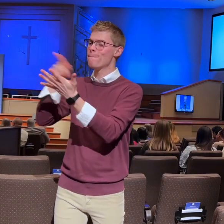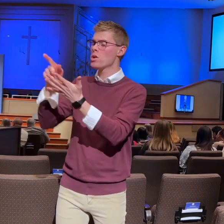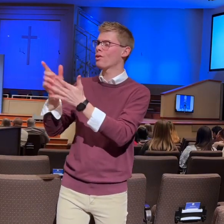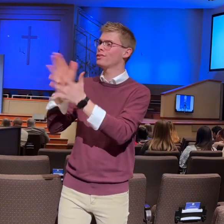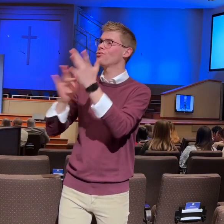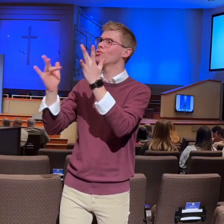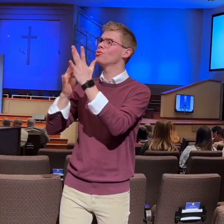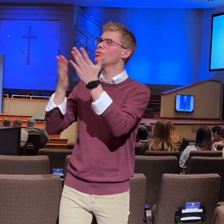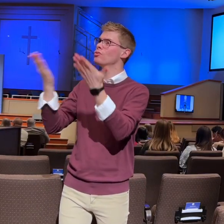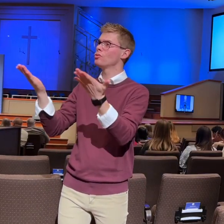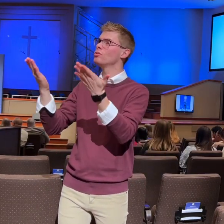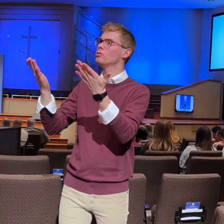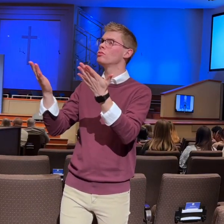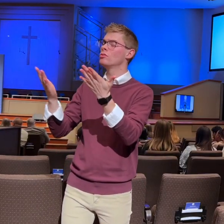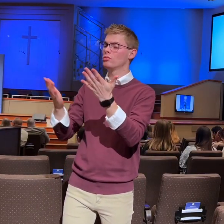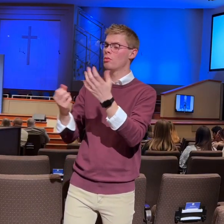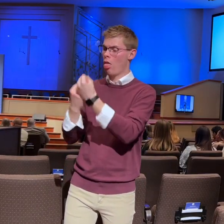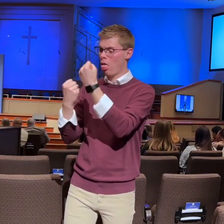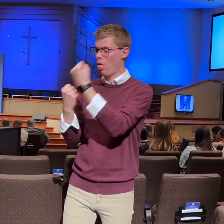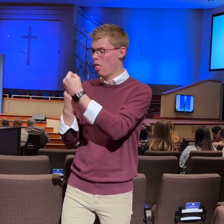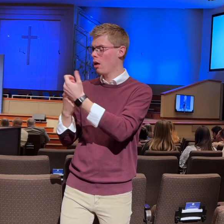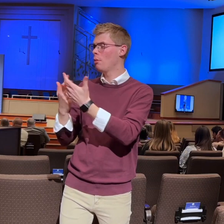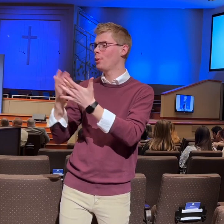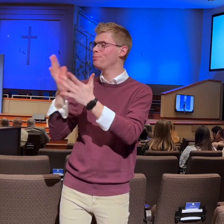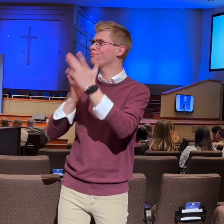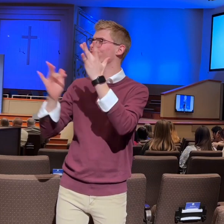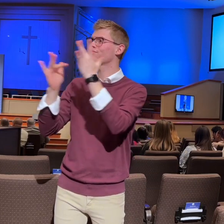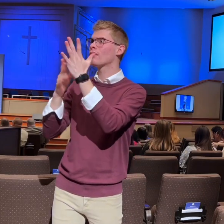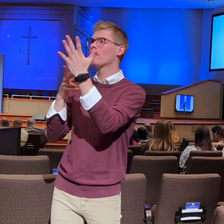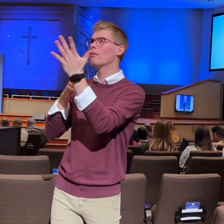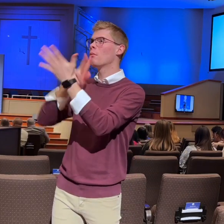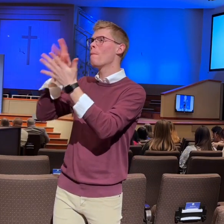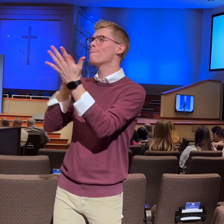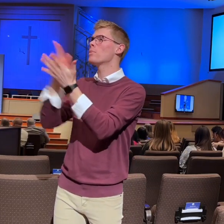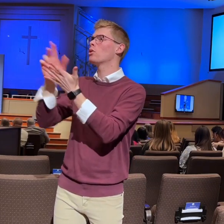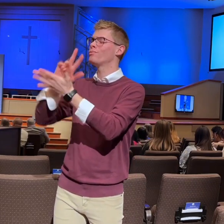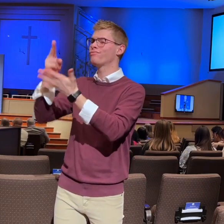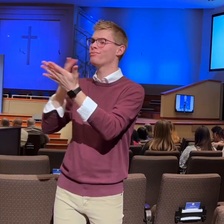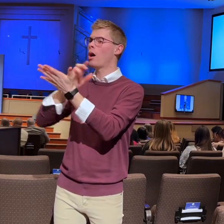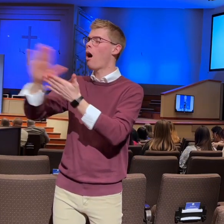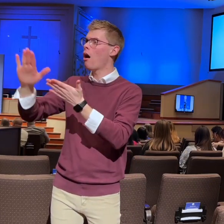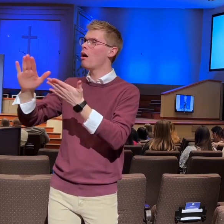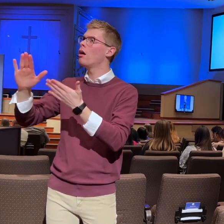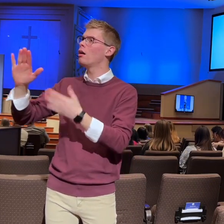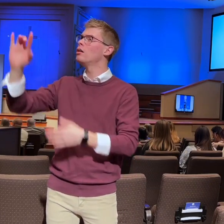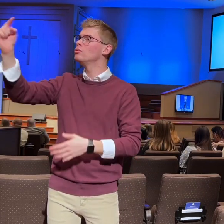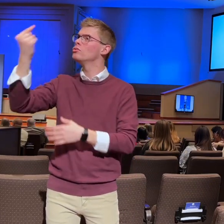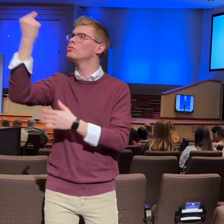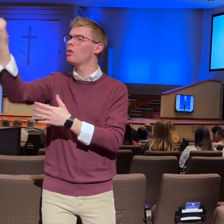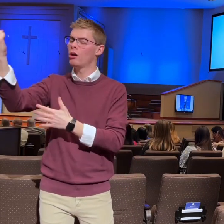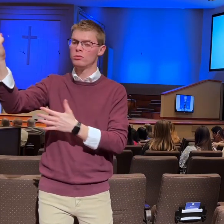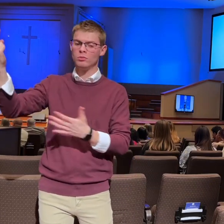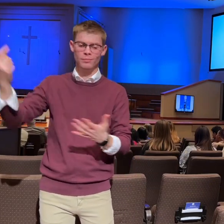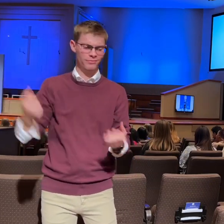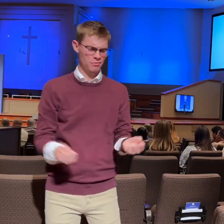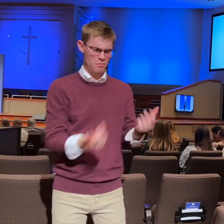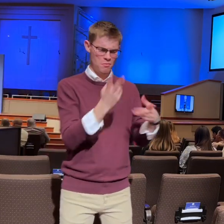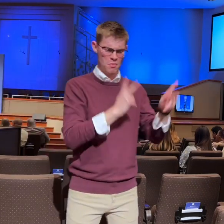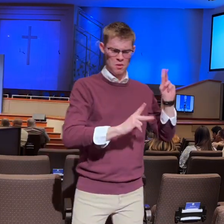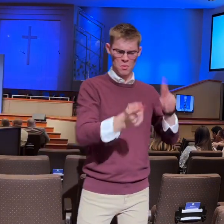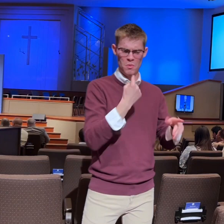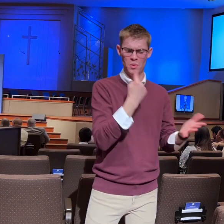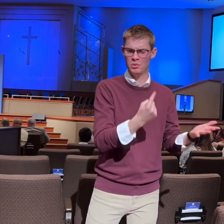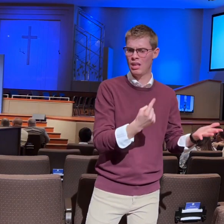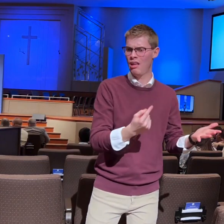resurrection of Jesus. And we must be aware that there are many who are saying Jesus is not all you need. There are many who are saying that he's not the only way of